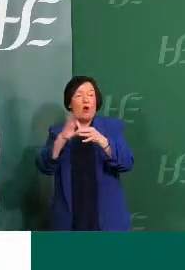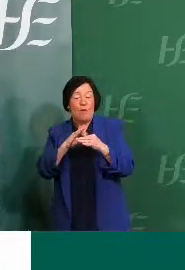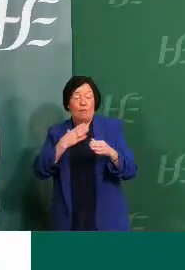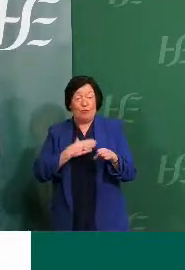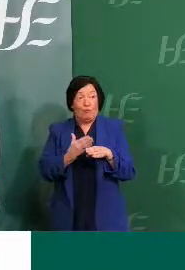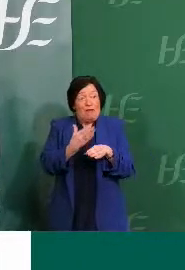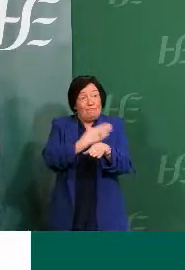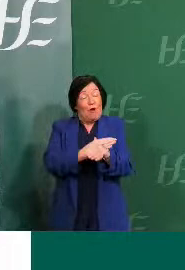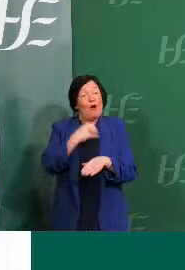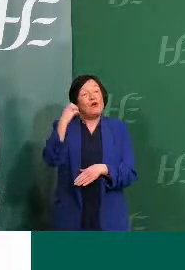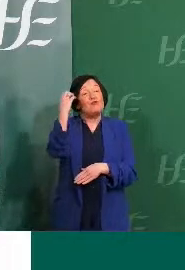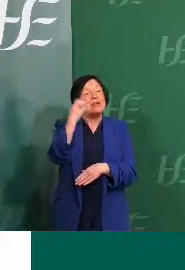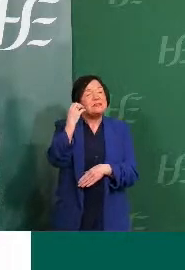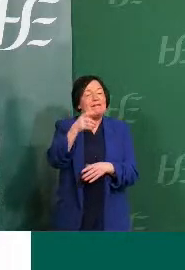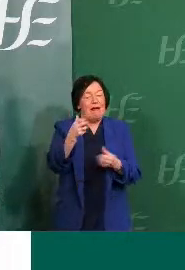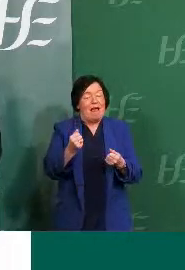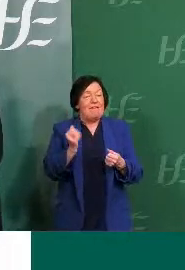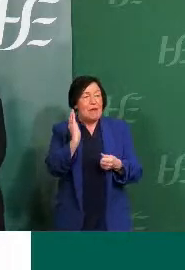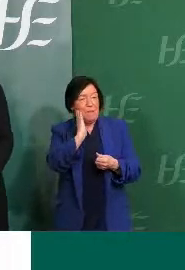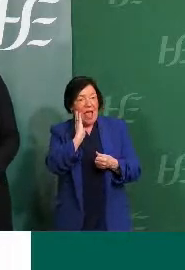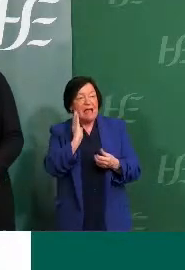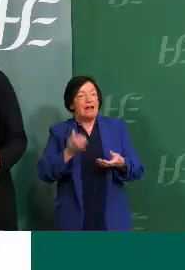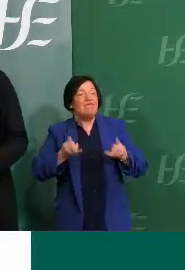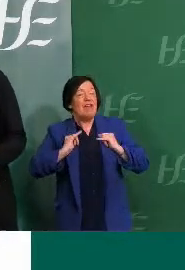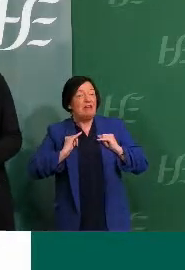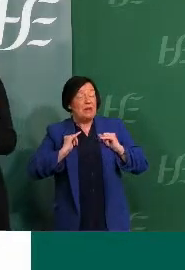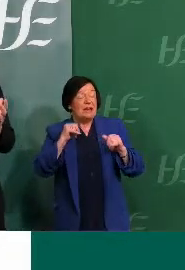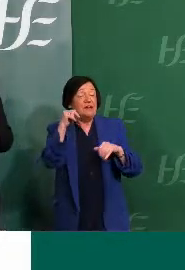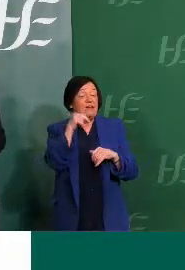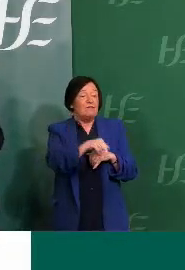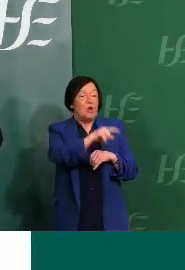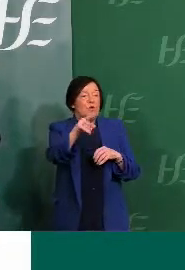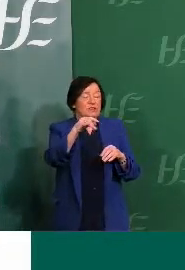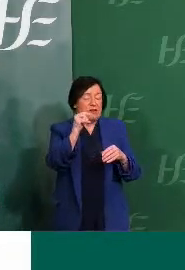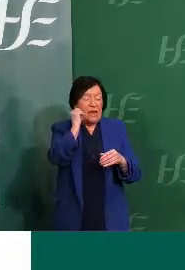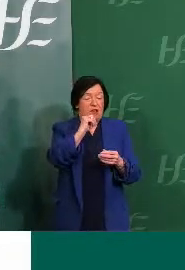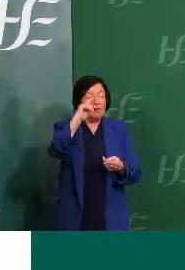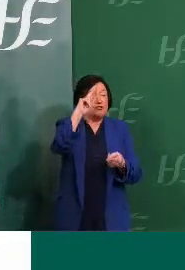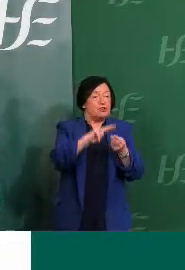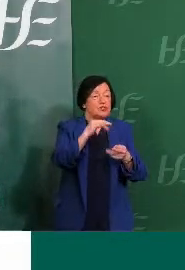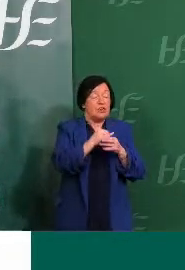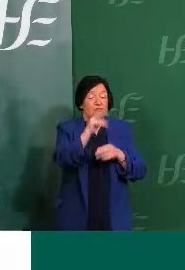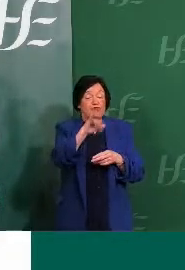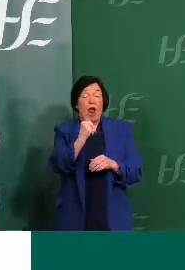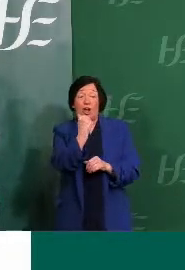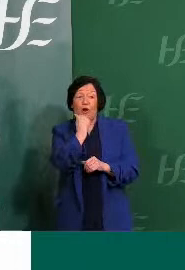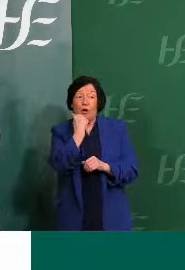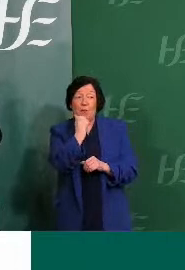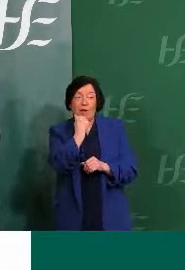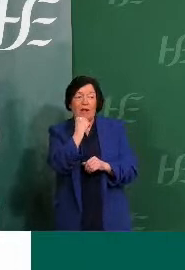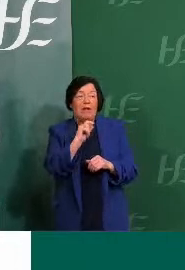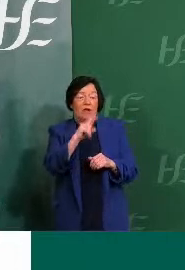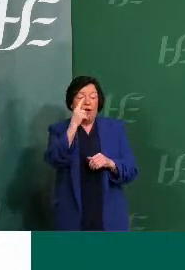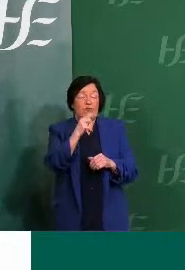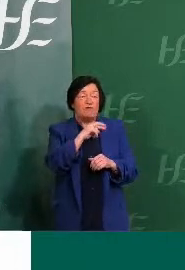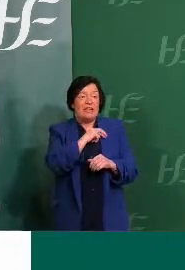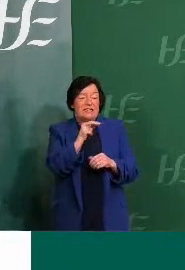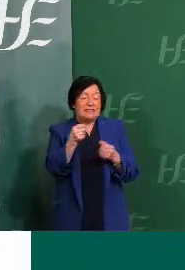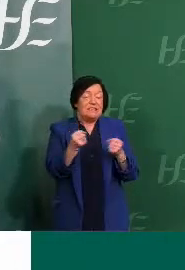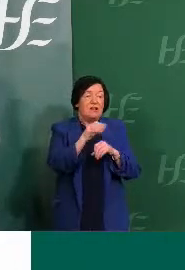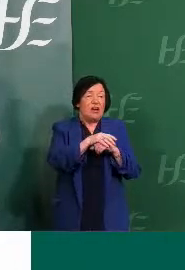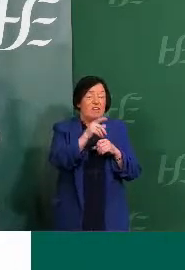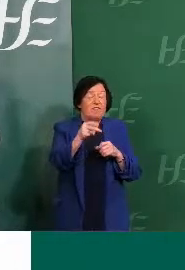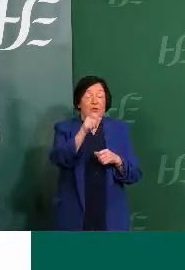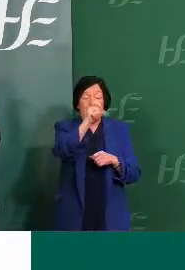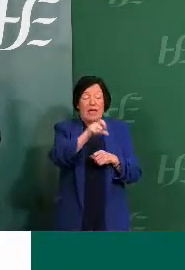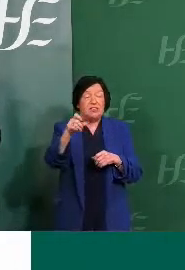before Christmas, which creates bed capacity and allows, I suppose, for a reduction in general in trolley counts, which is only really a symptom of patient flow